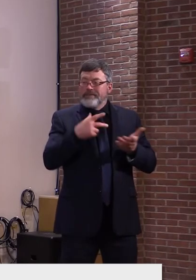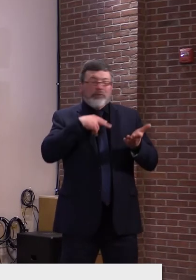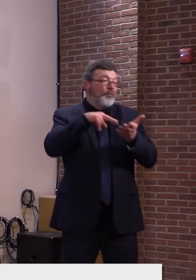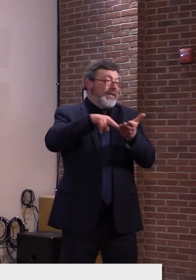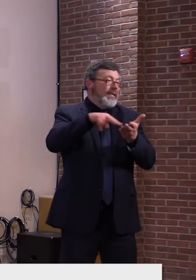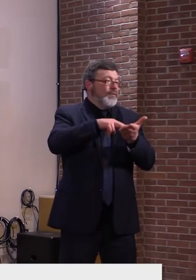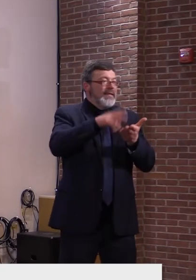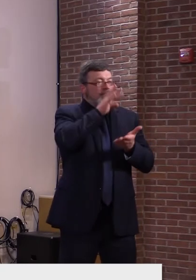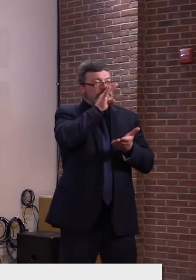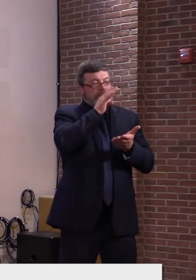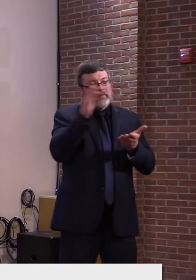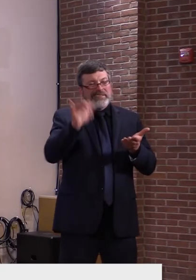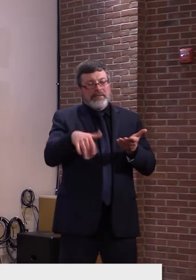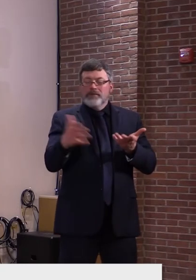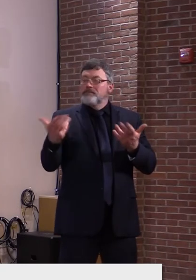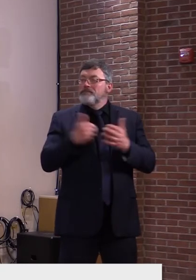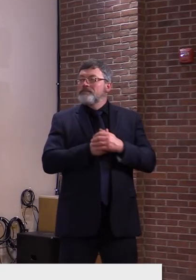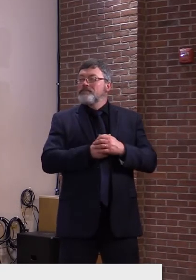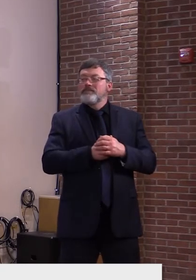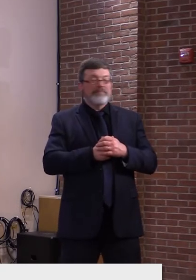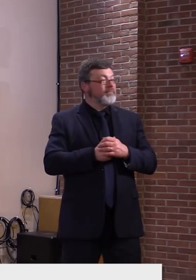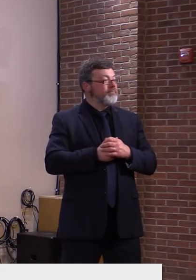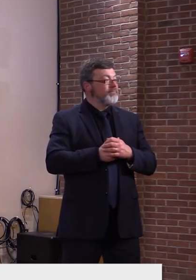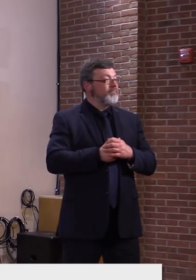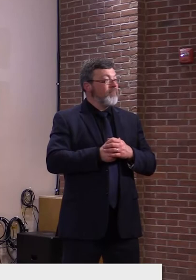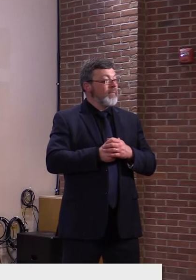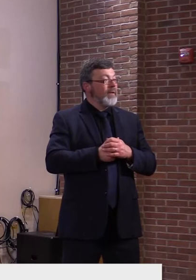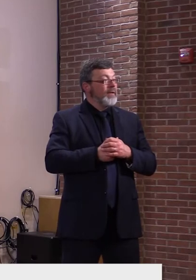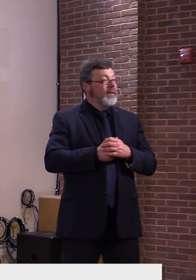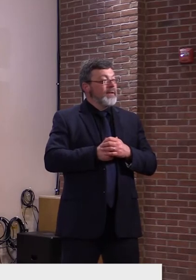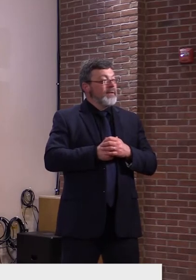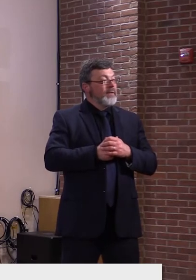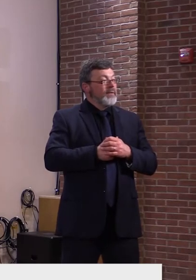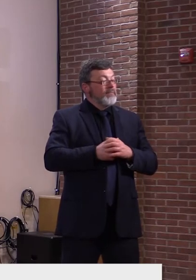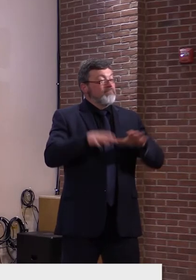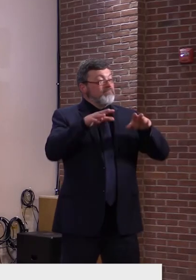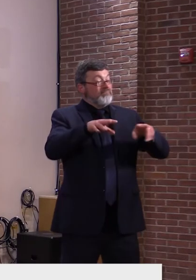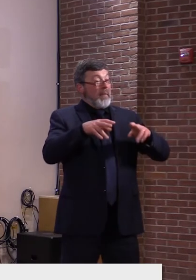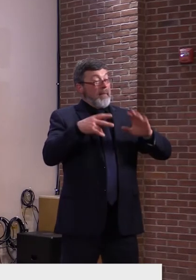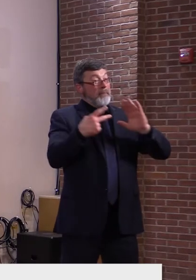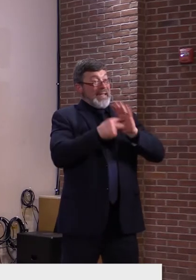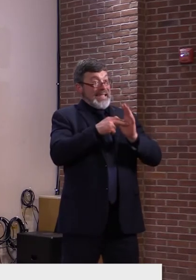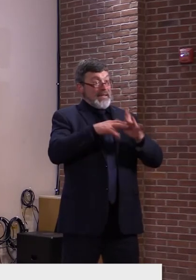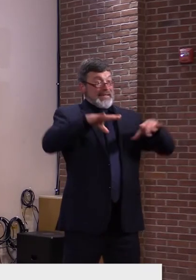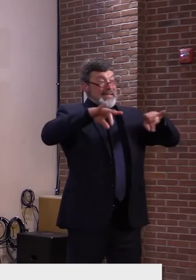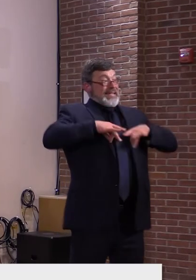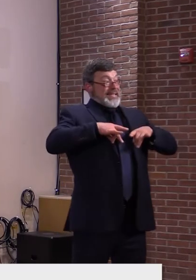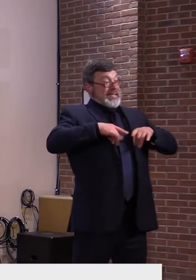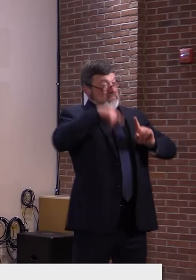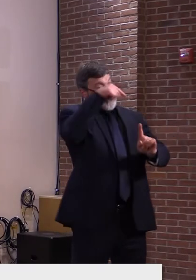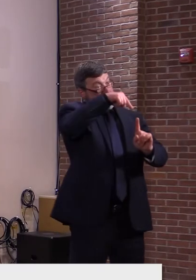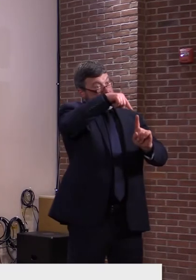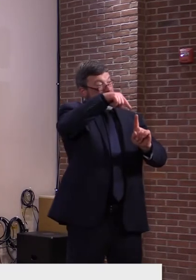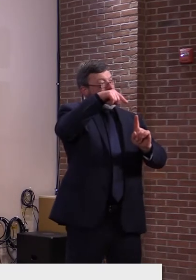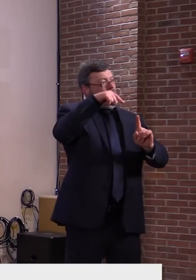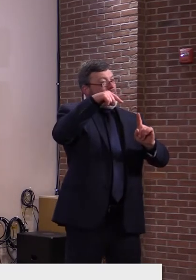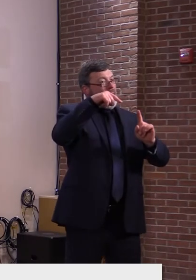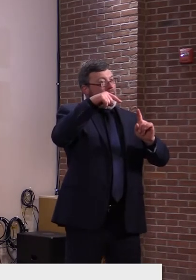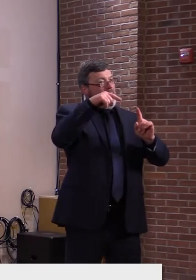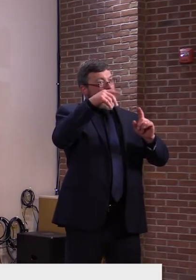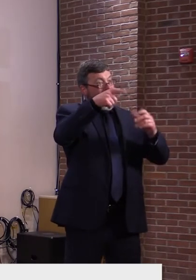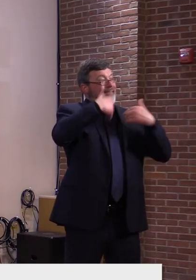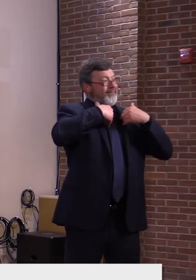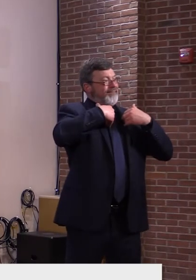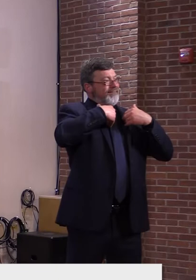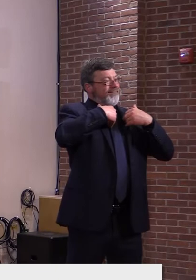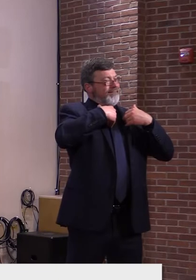again, because of the uncertainty of what is a case and how much of a handle we have on cases now compared